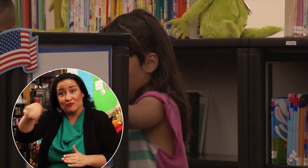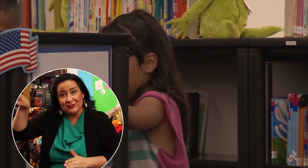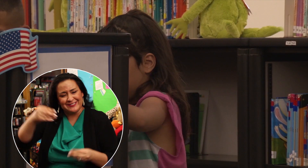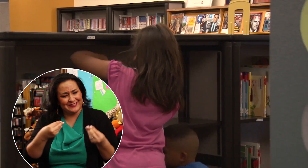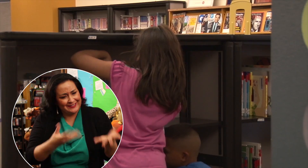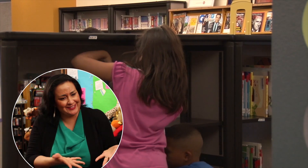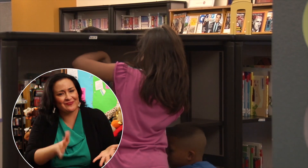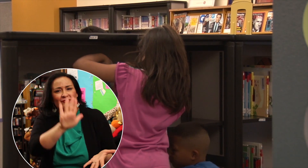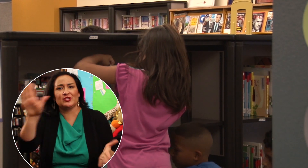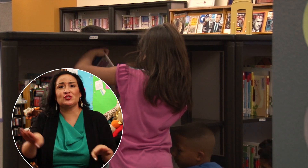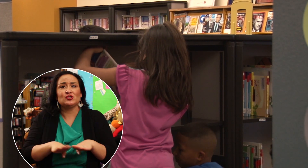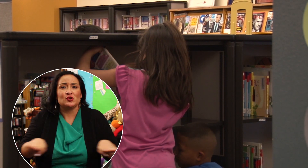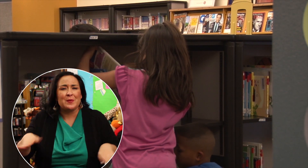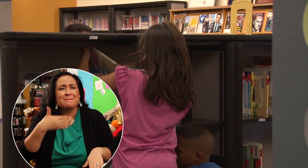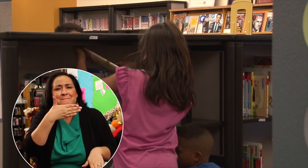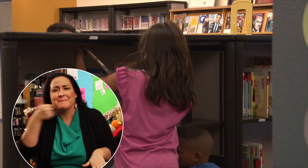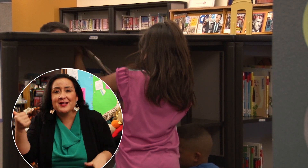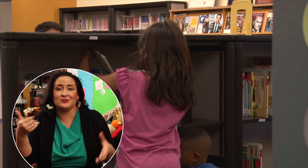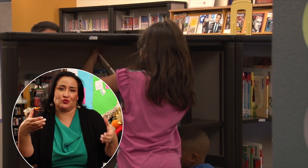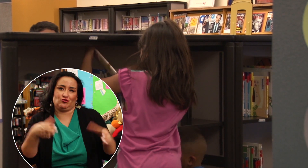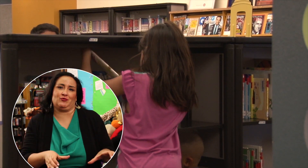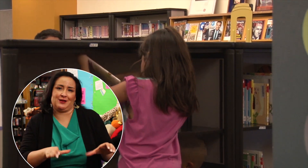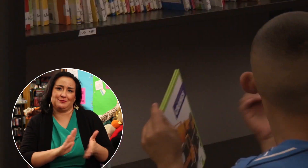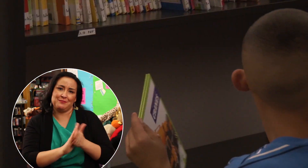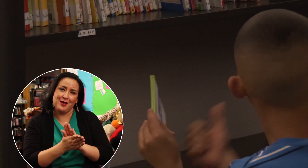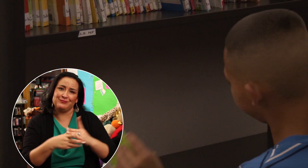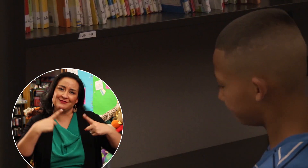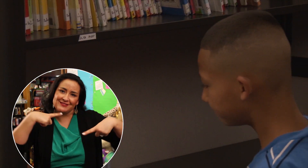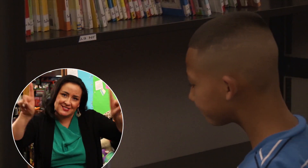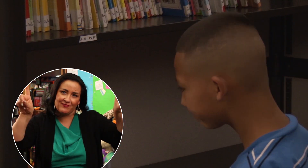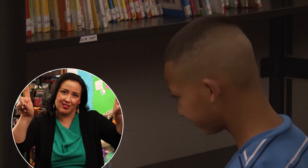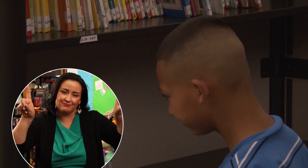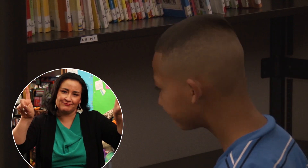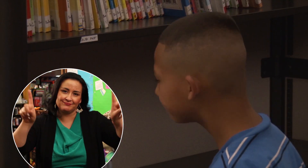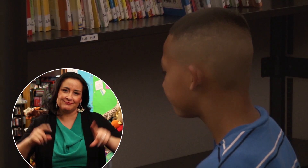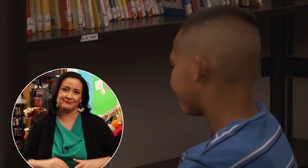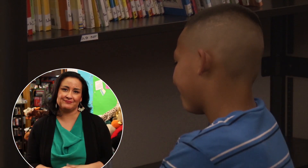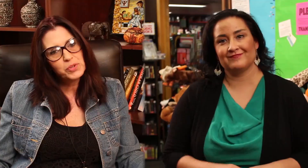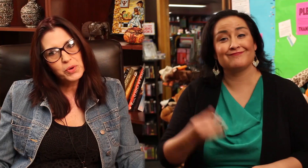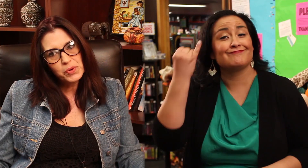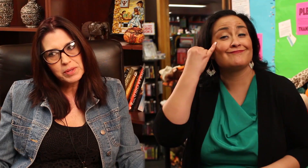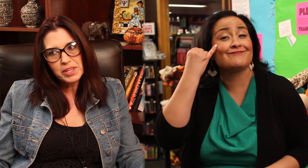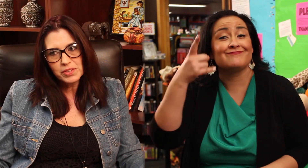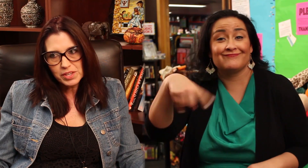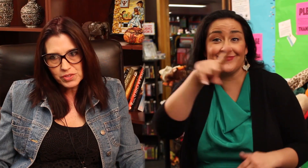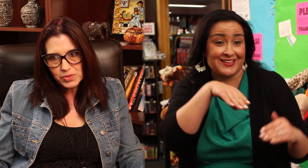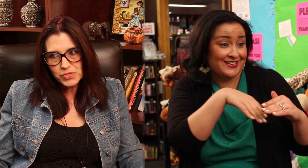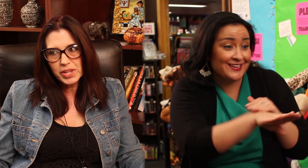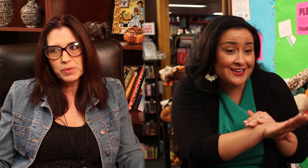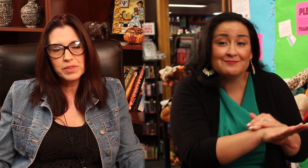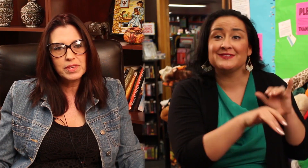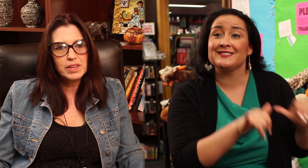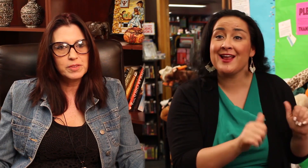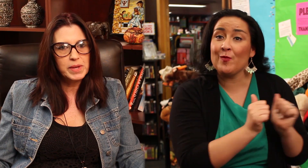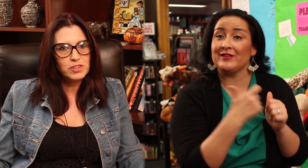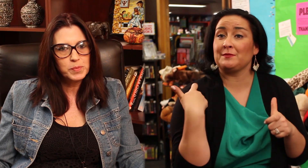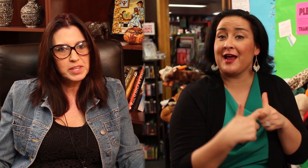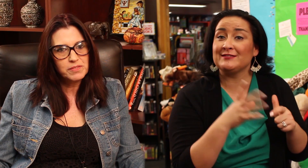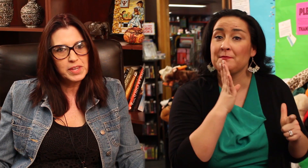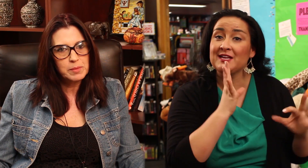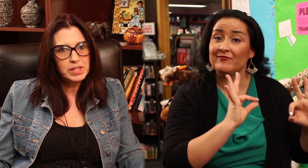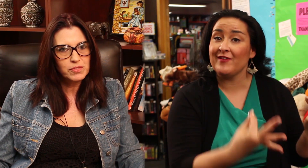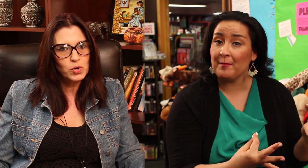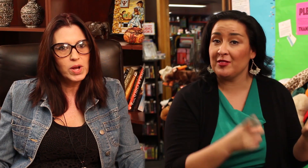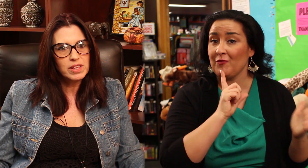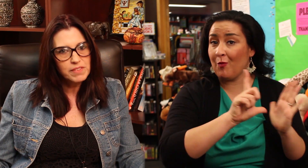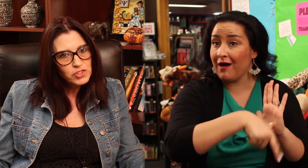parents give their children the best chance they have at becoming successful. You know, you go and you stay with a